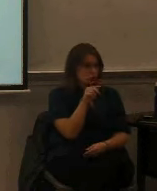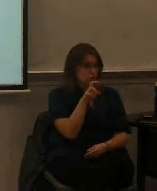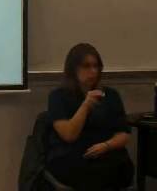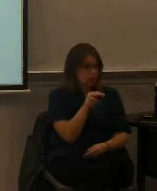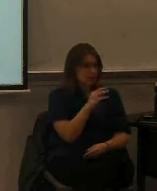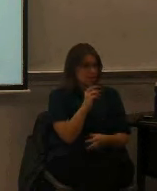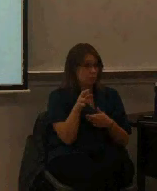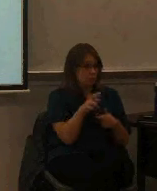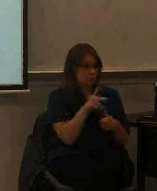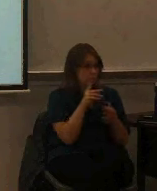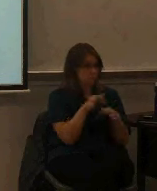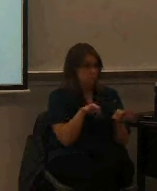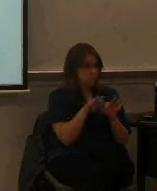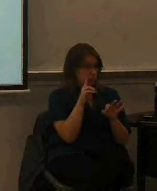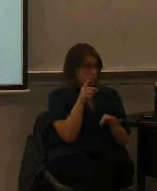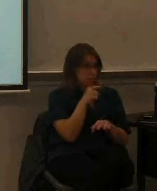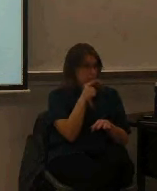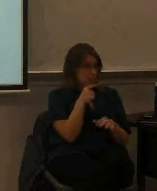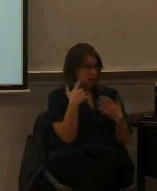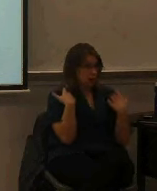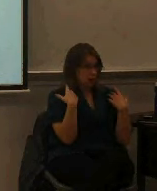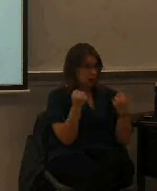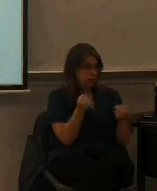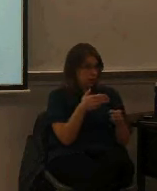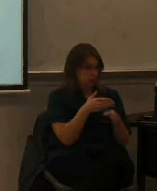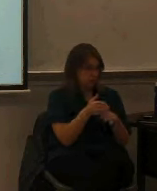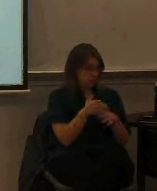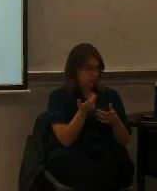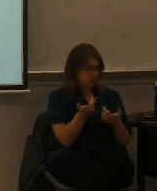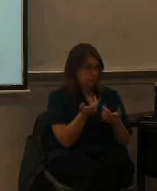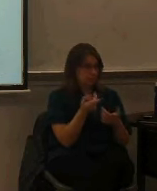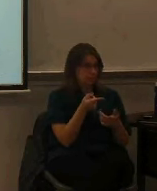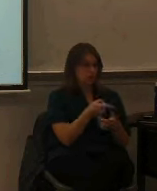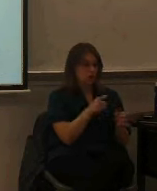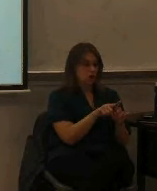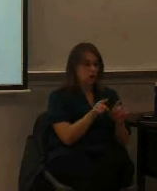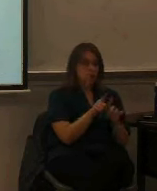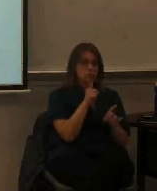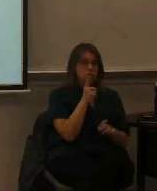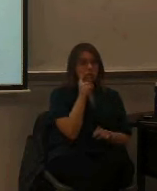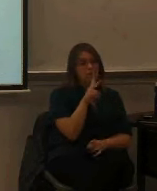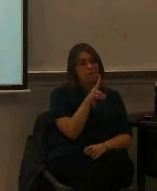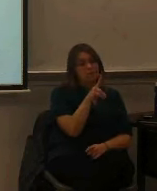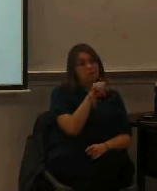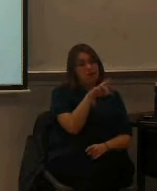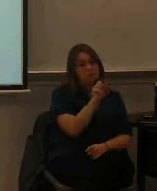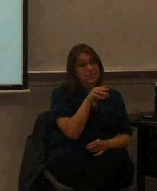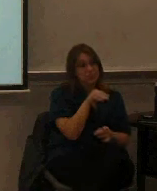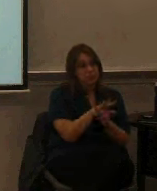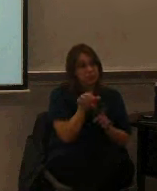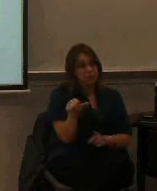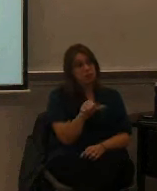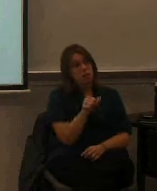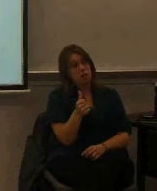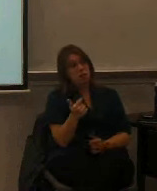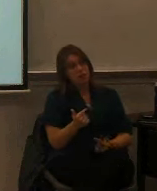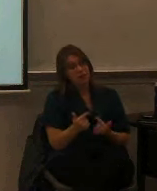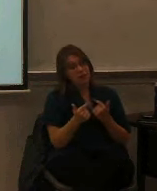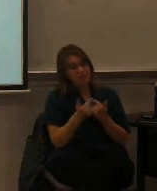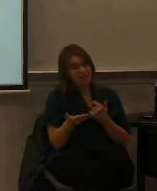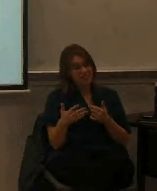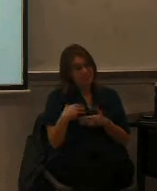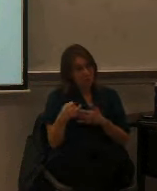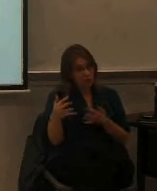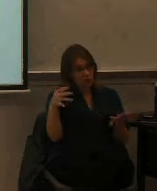of important concern to public health experts. But this is also true for the viruses that influence all other organisms that are out